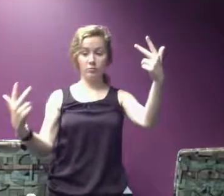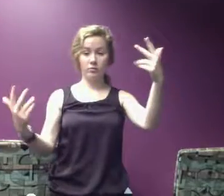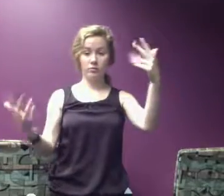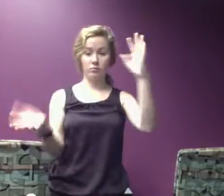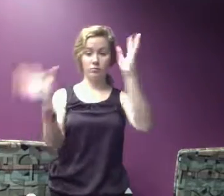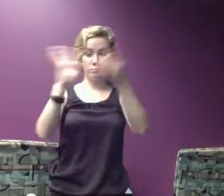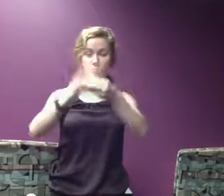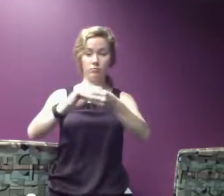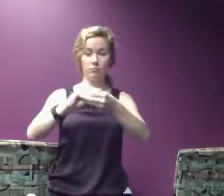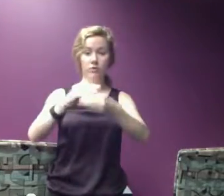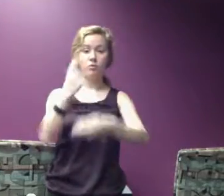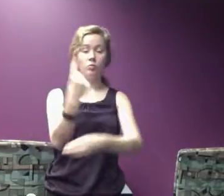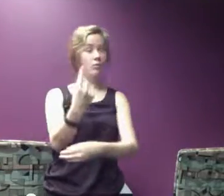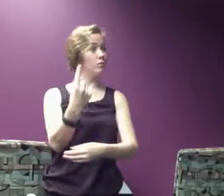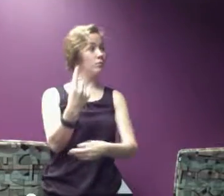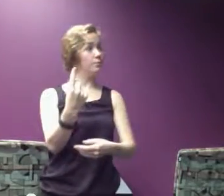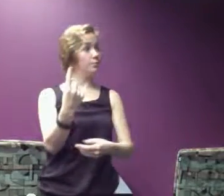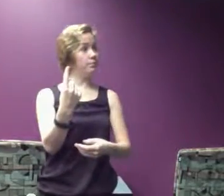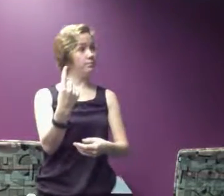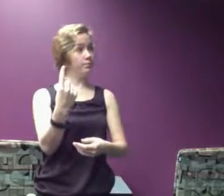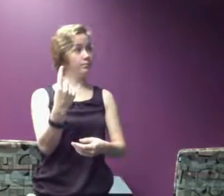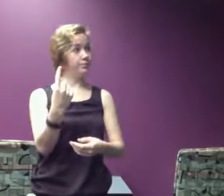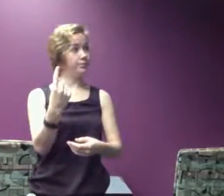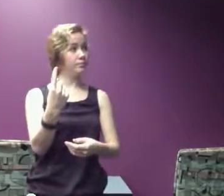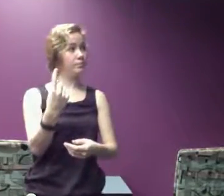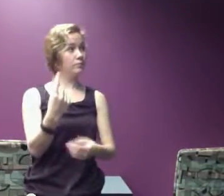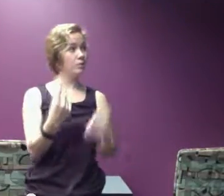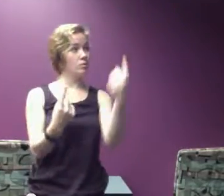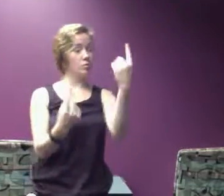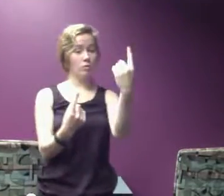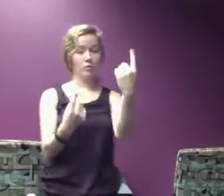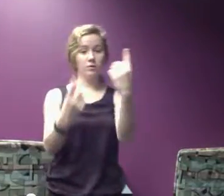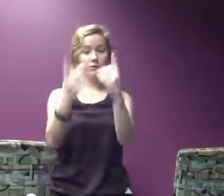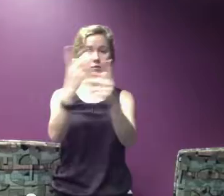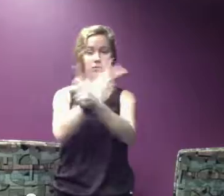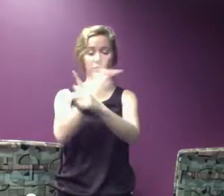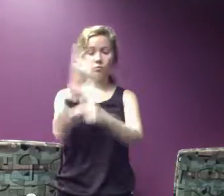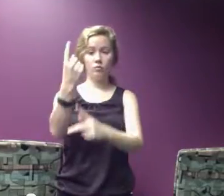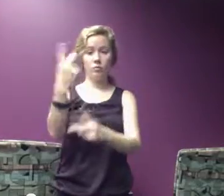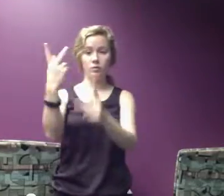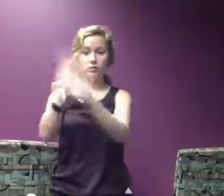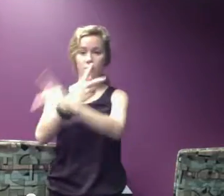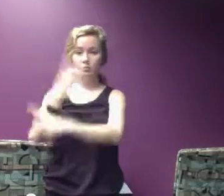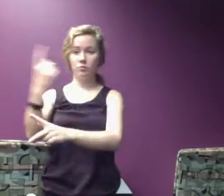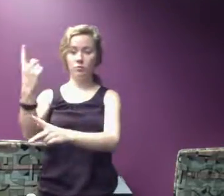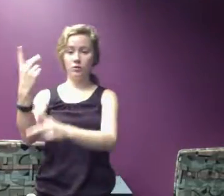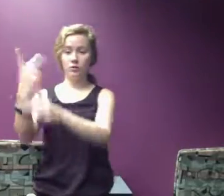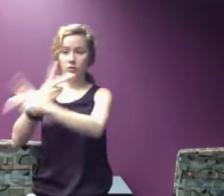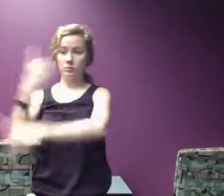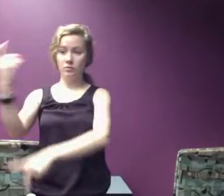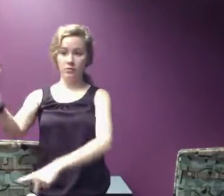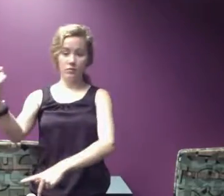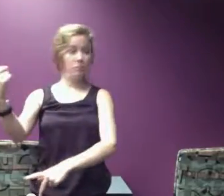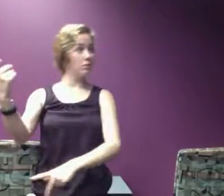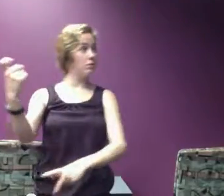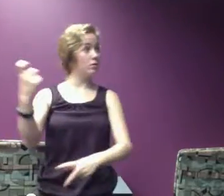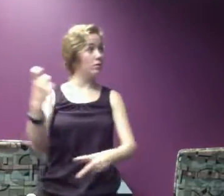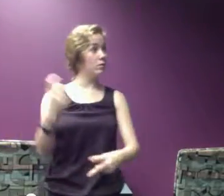And 3 and 3 become 1. So 1 times 1 times 1 times x